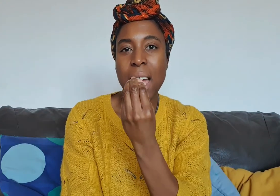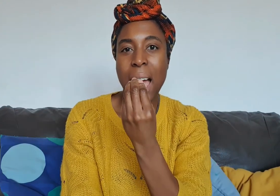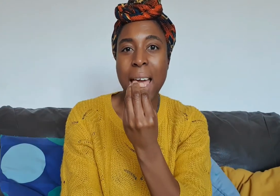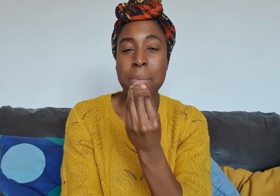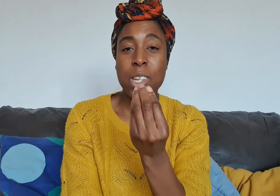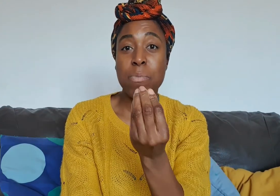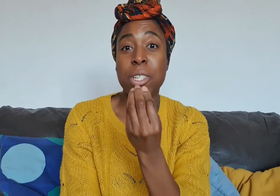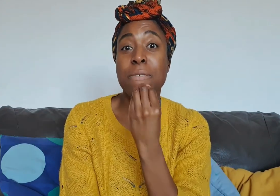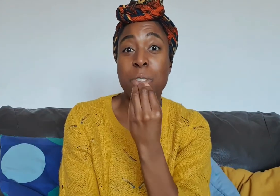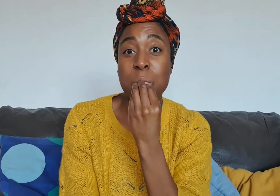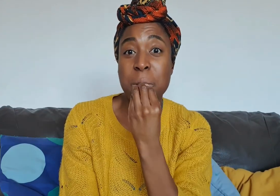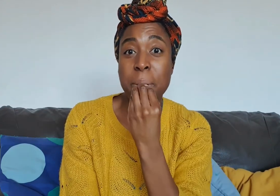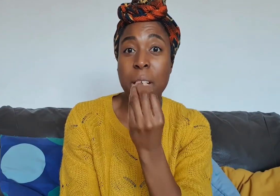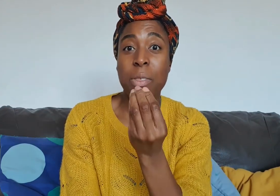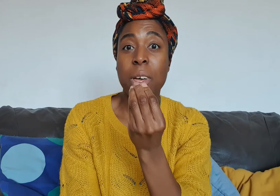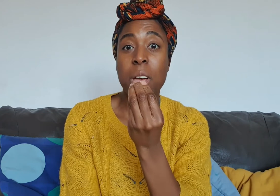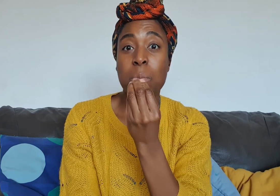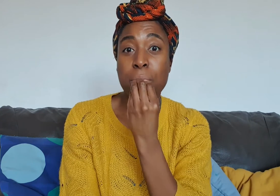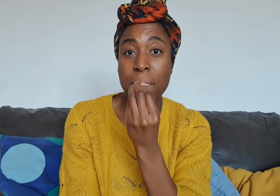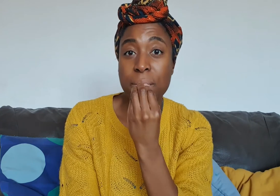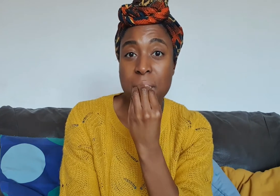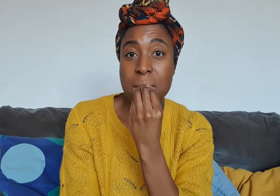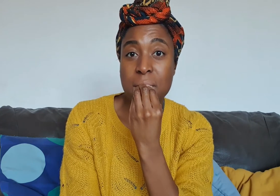and imagine putting food in your mouth. Breakfast.